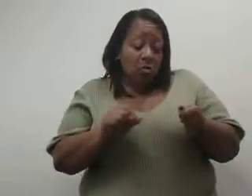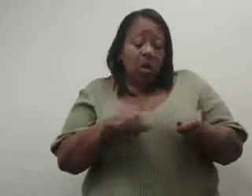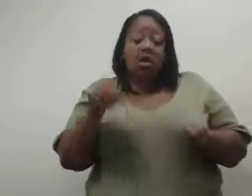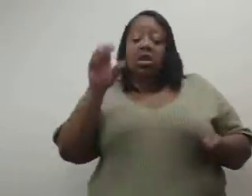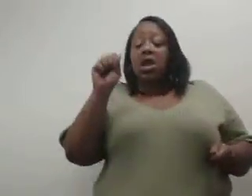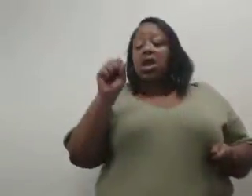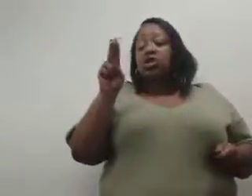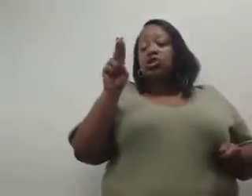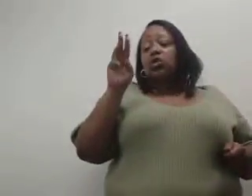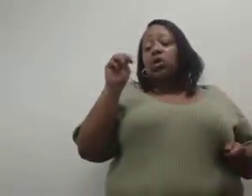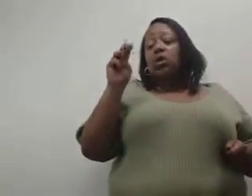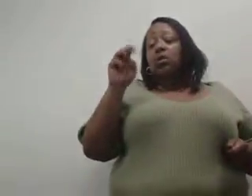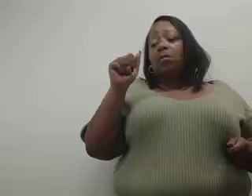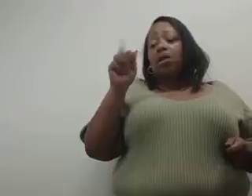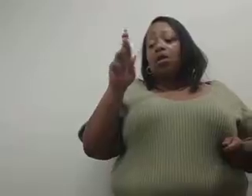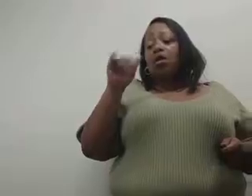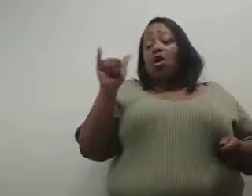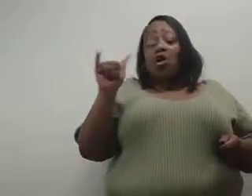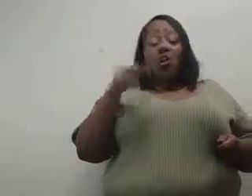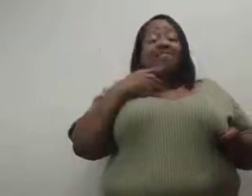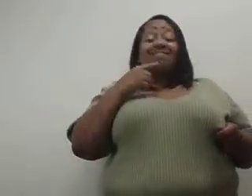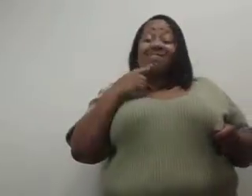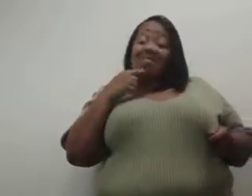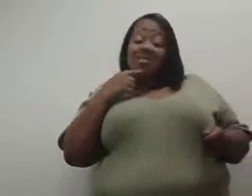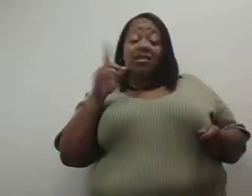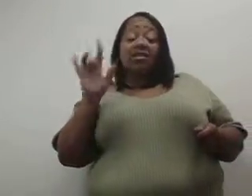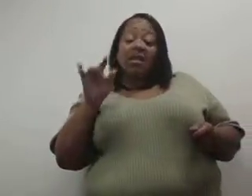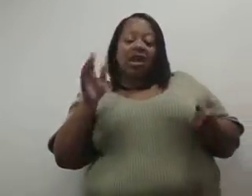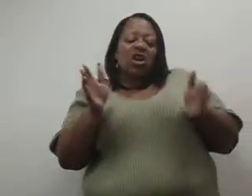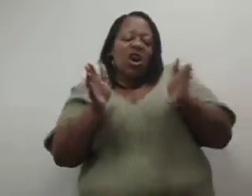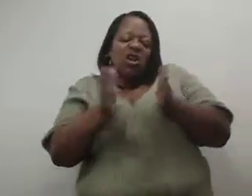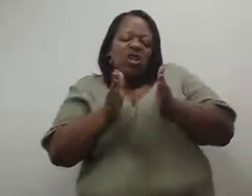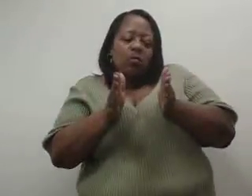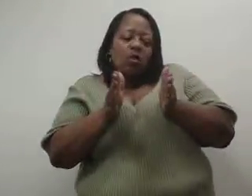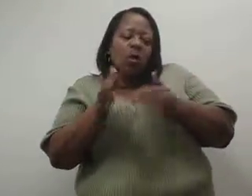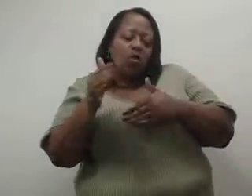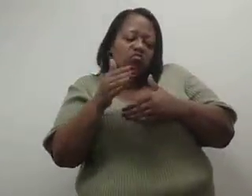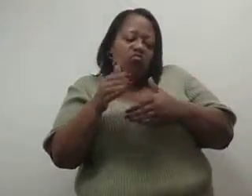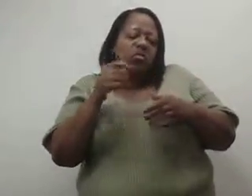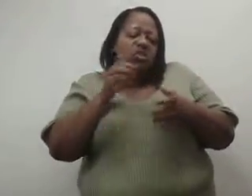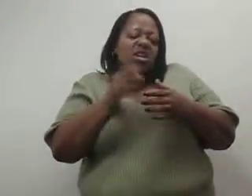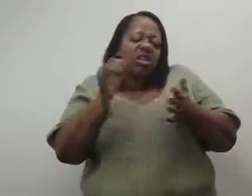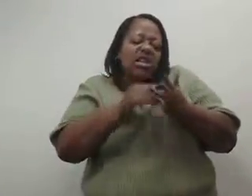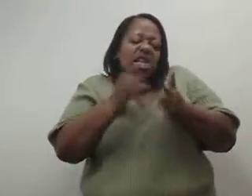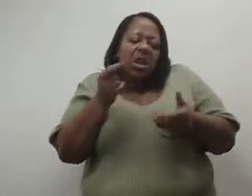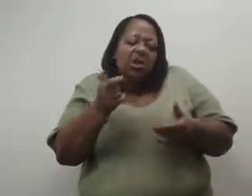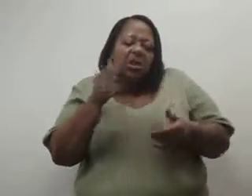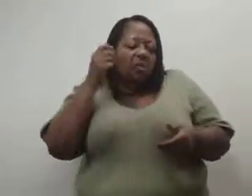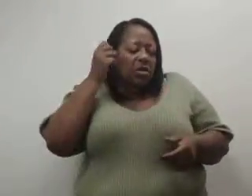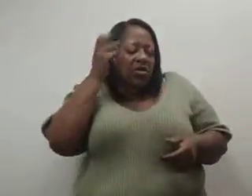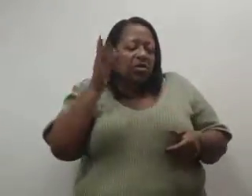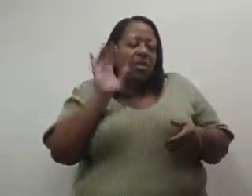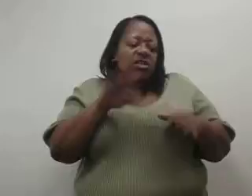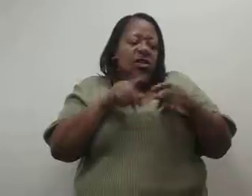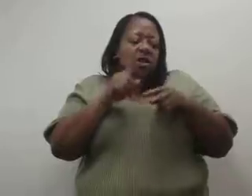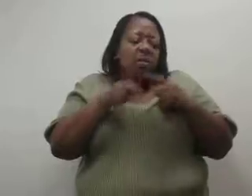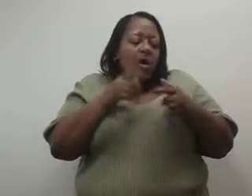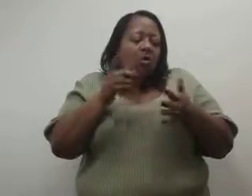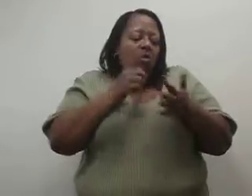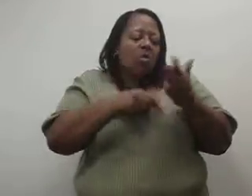articles. But what I encourage them to do is look for the issues in the article. So, for example, if you have 2 articles on